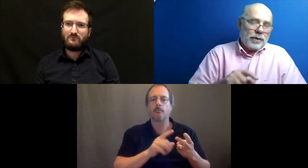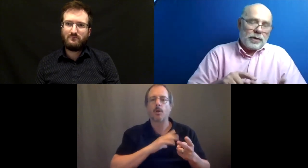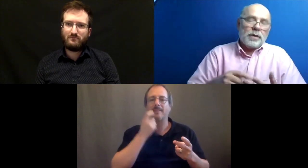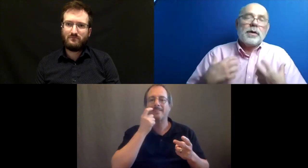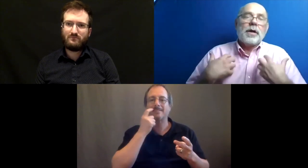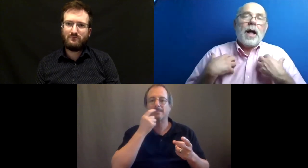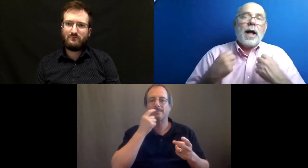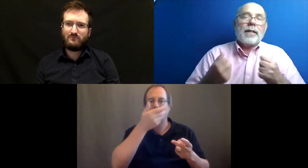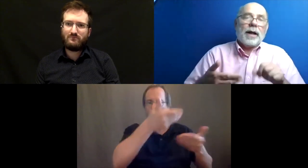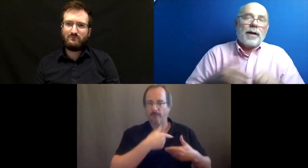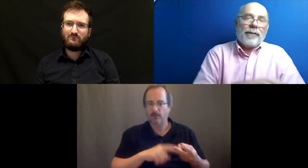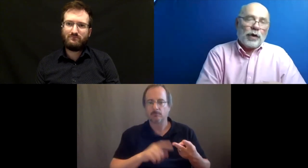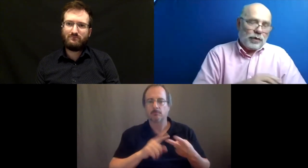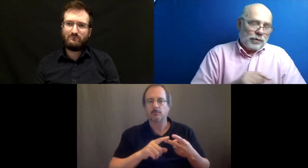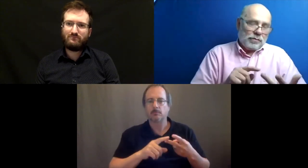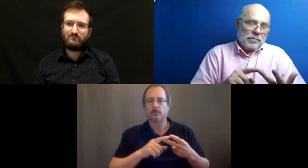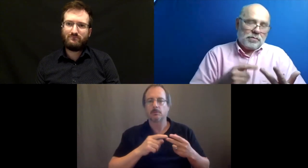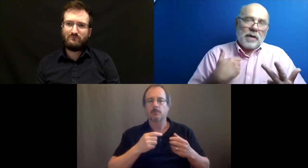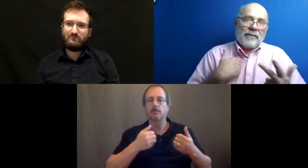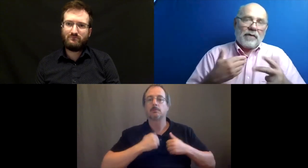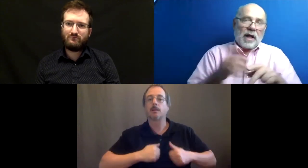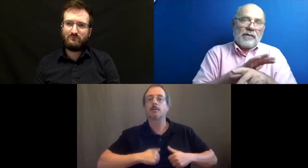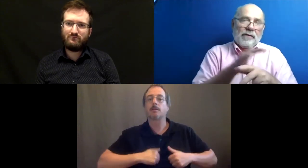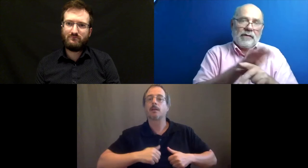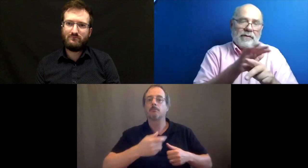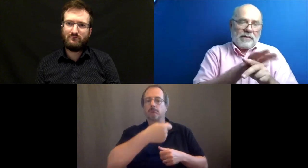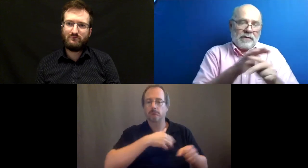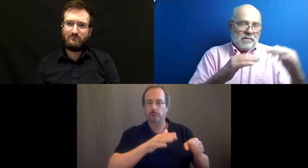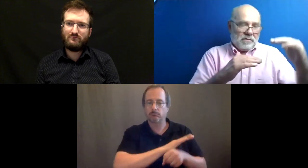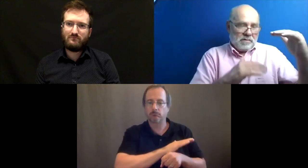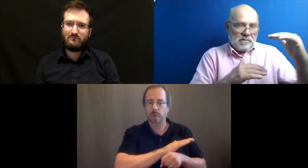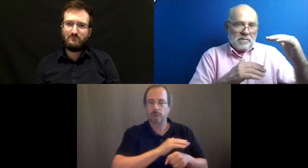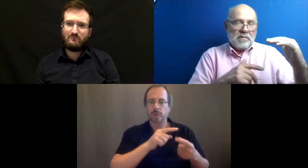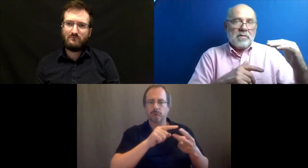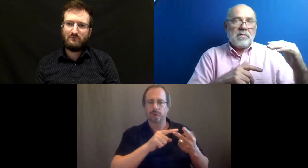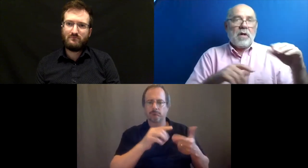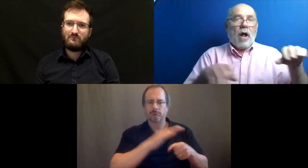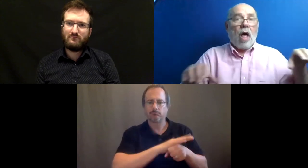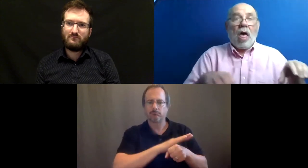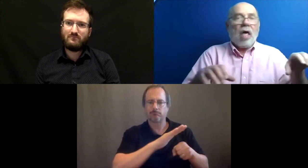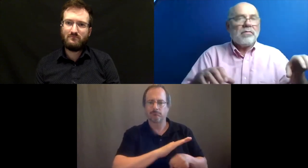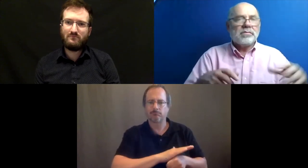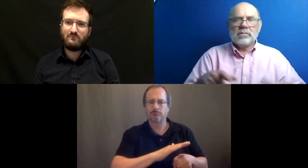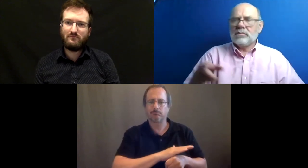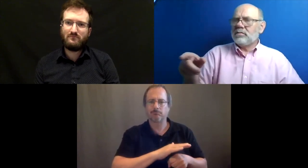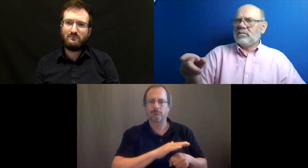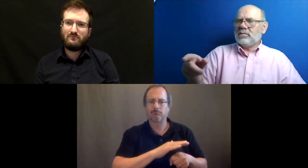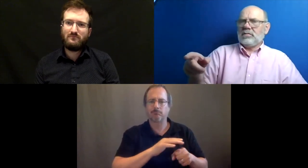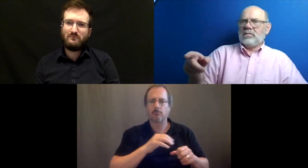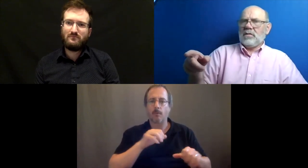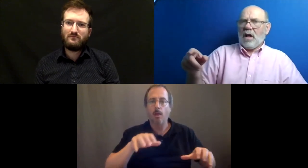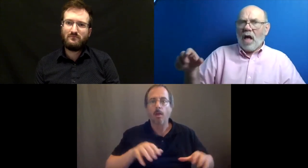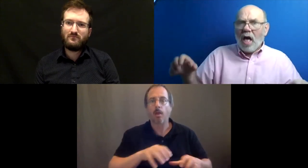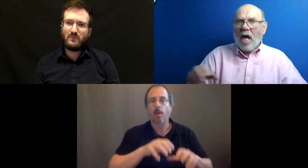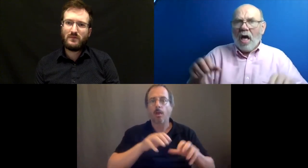supports. They understand that they'll have medical and dental benefits through ODSP, and they don't have to work for